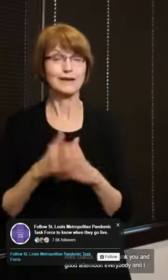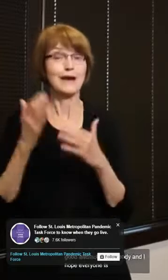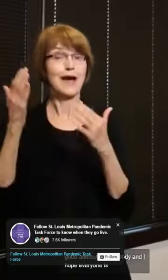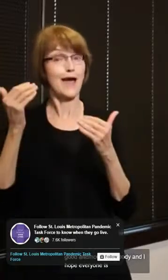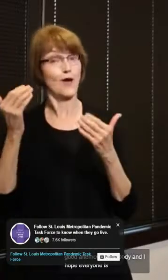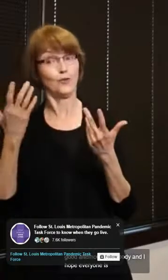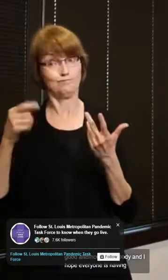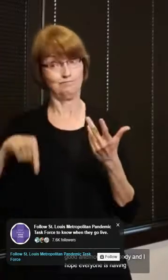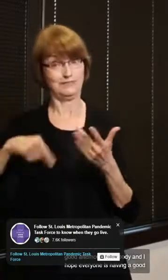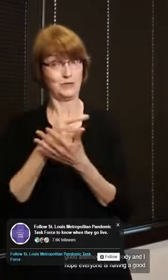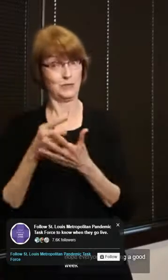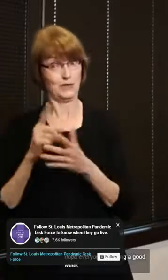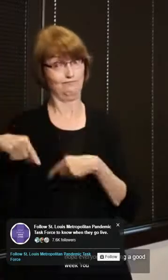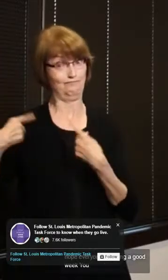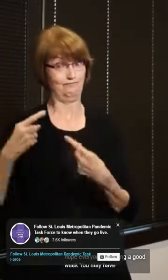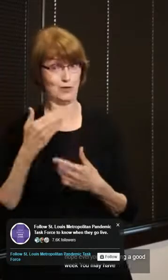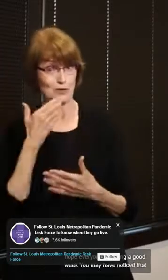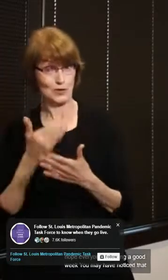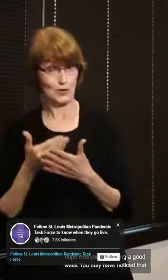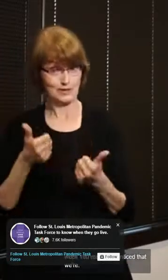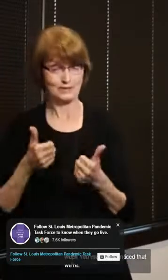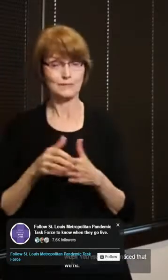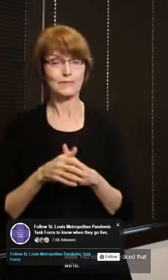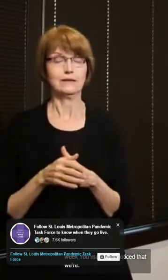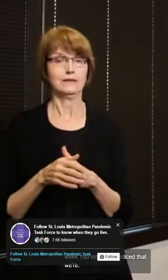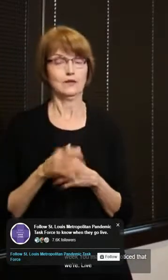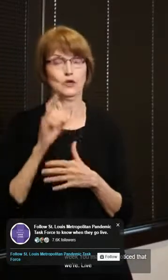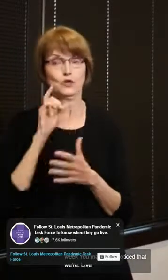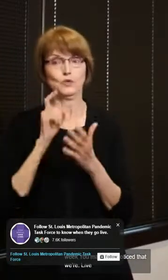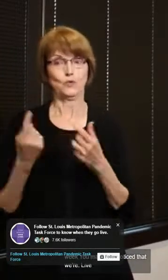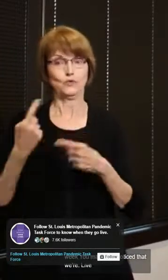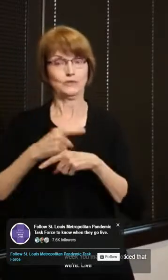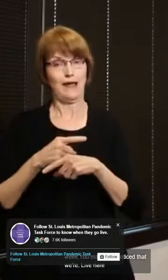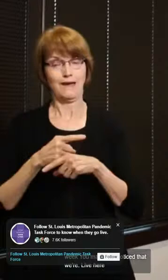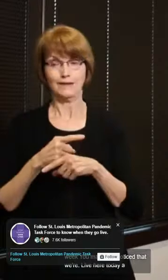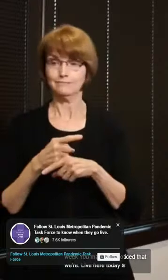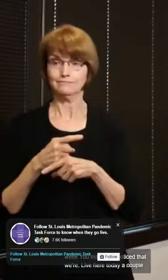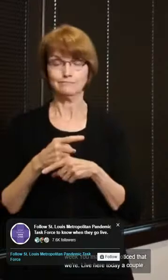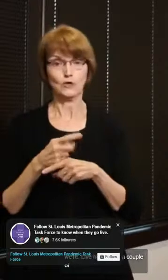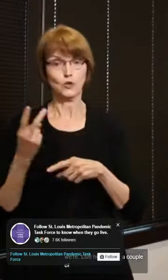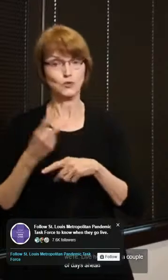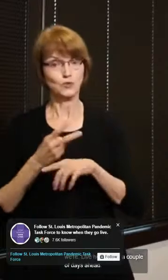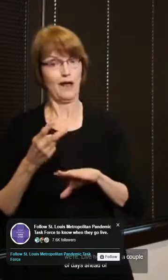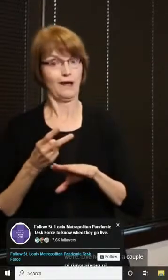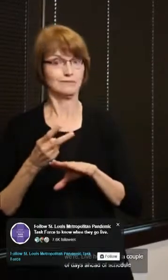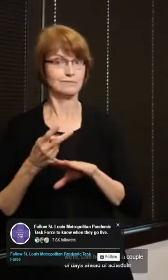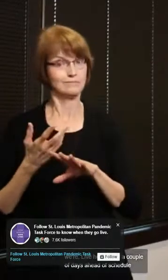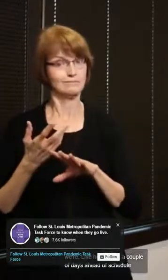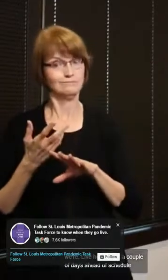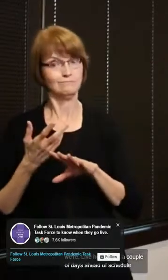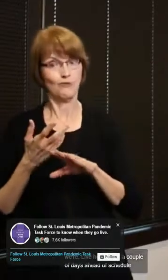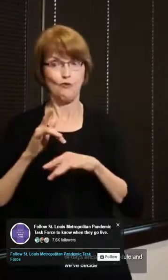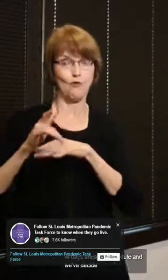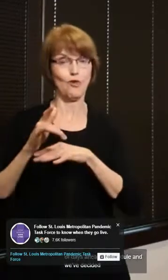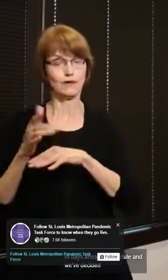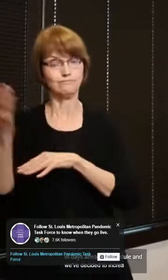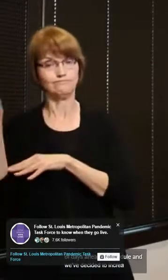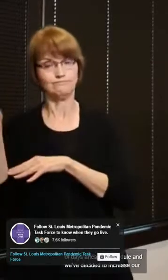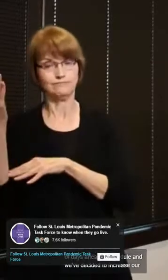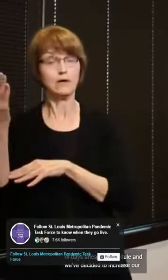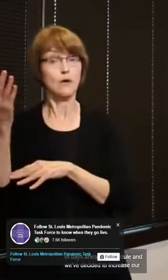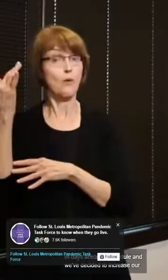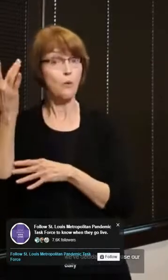is having a good week. You may have noticed that we're joining you live here today, a couple of days ahead of schedule, and we've decided to increase our